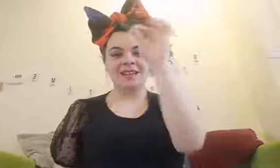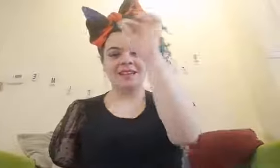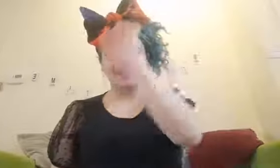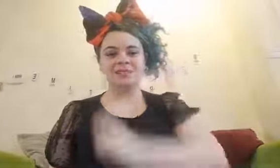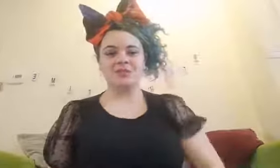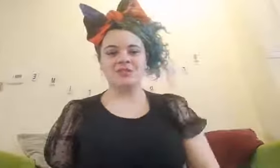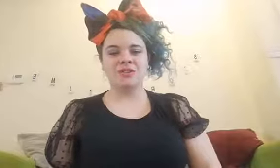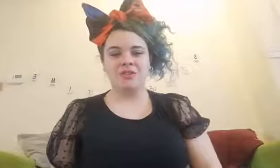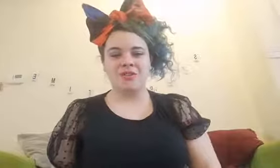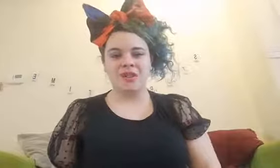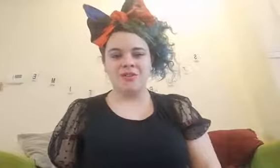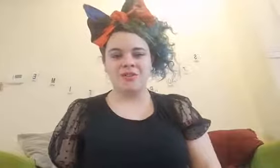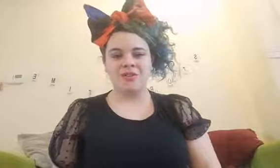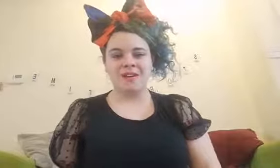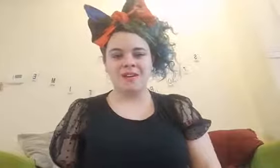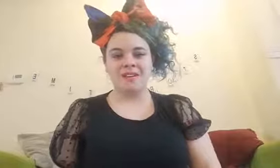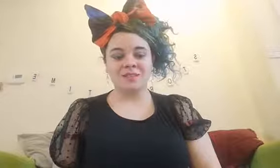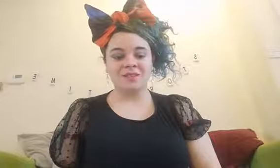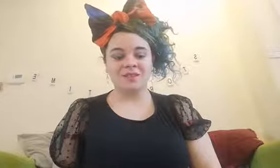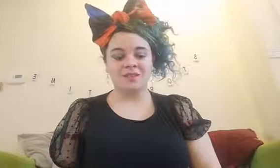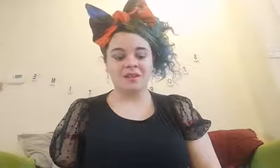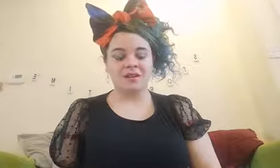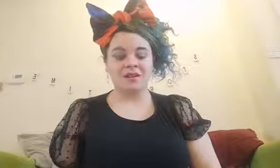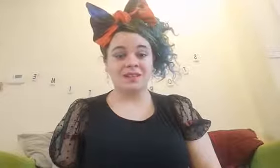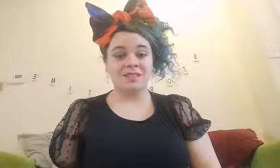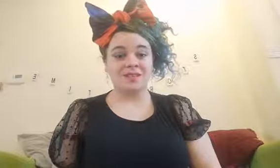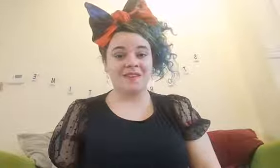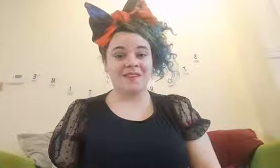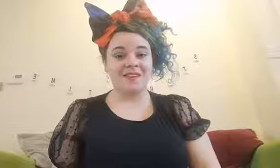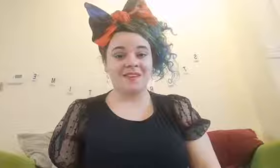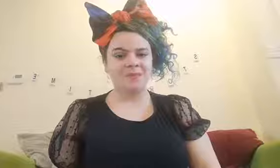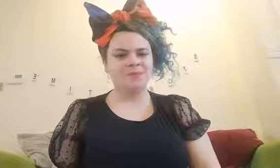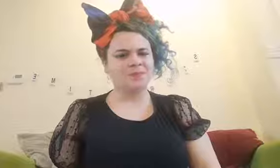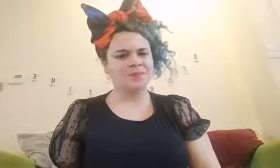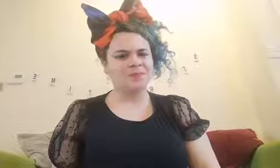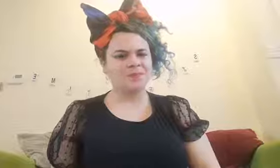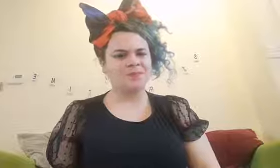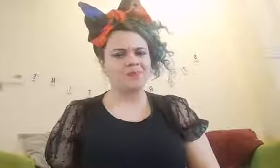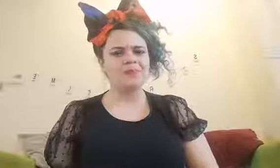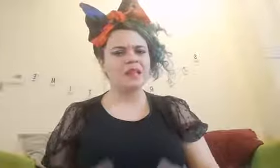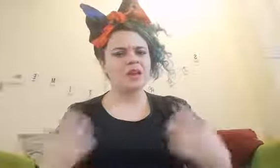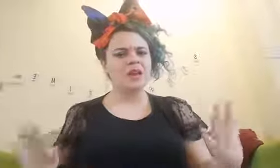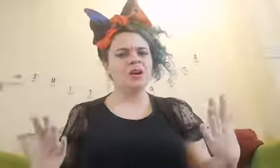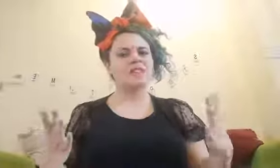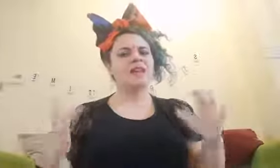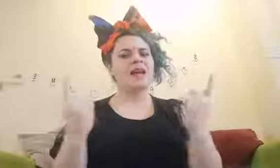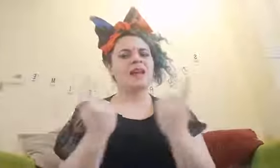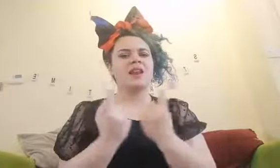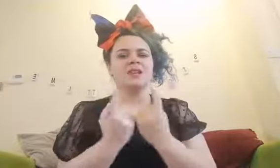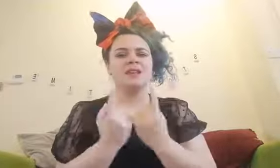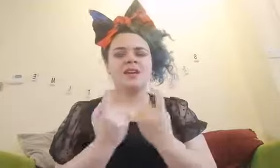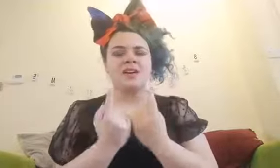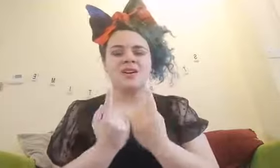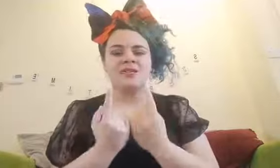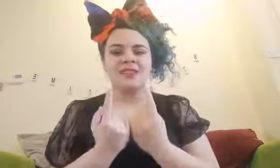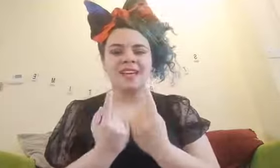flies. We do love our flies because we are a spider. Lots and lots of